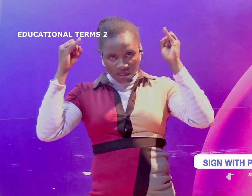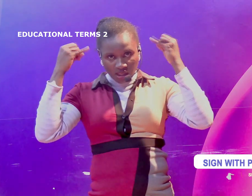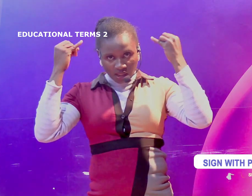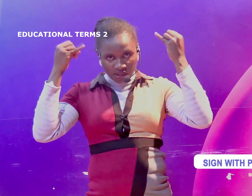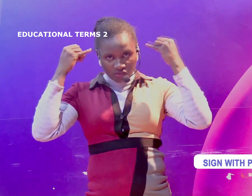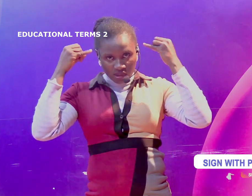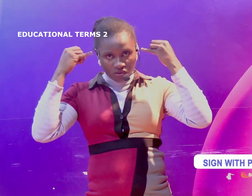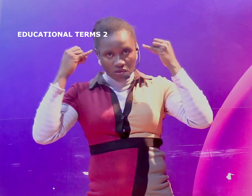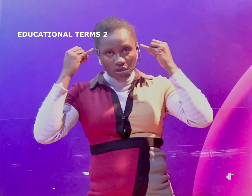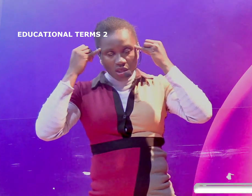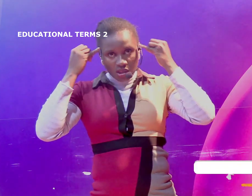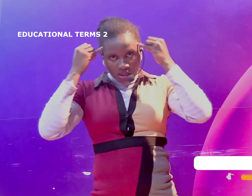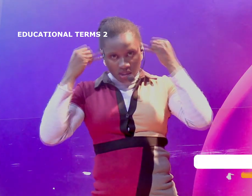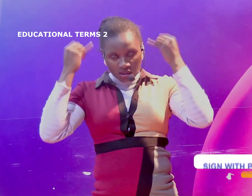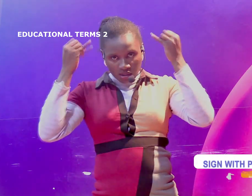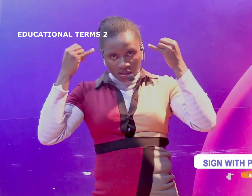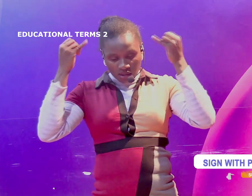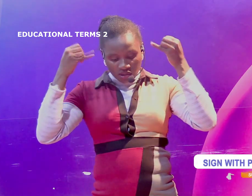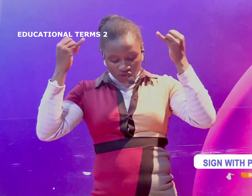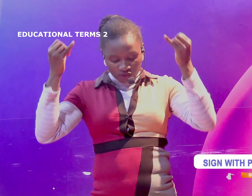a spiral. Then issues,